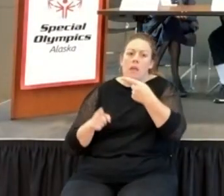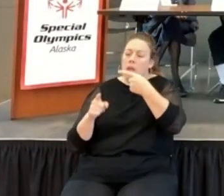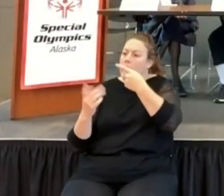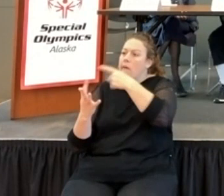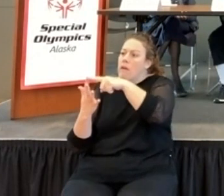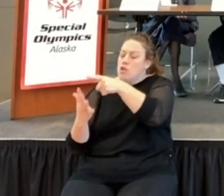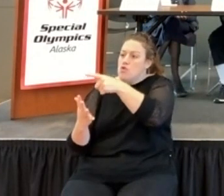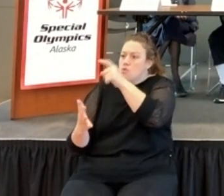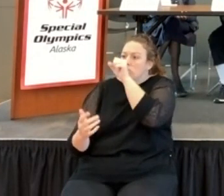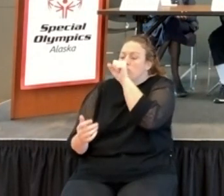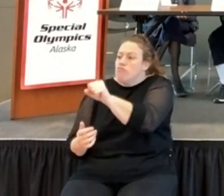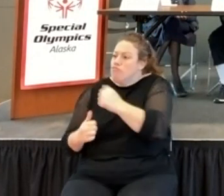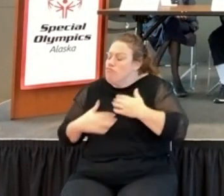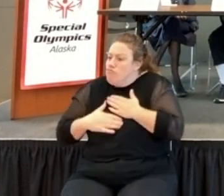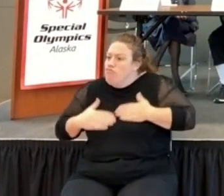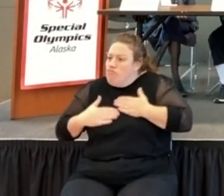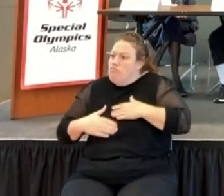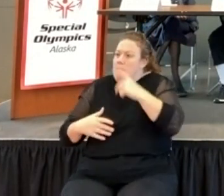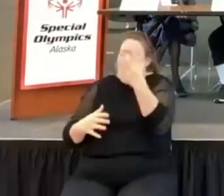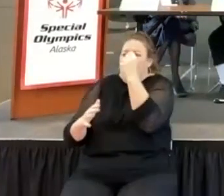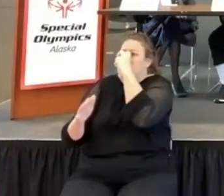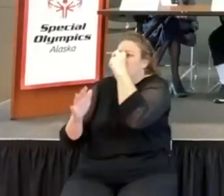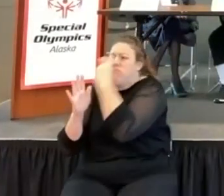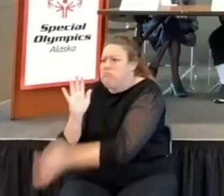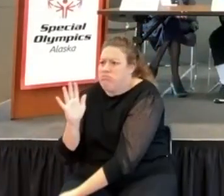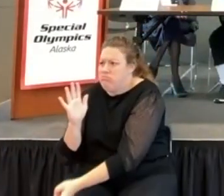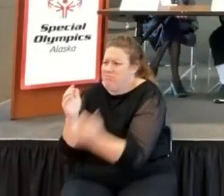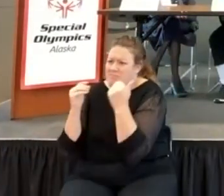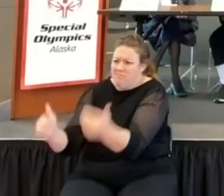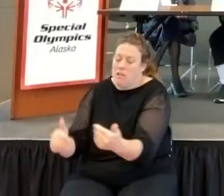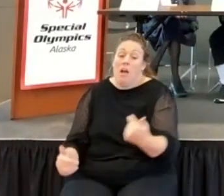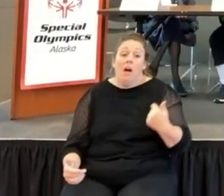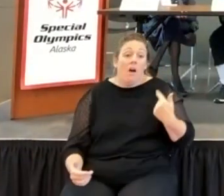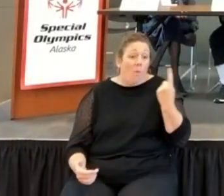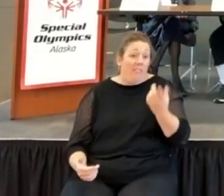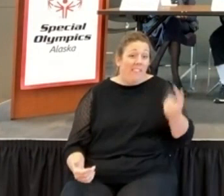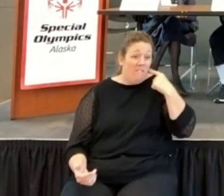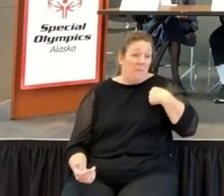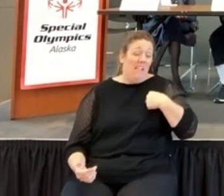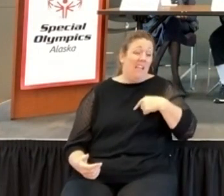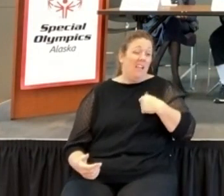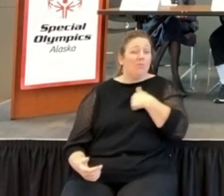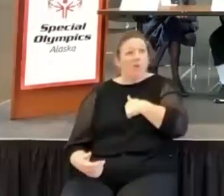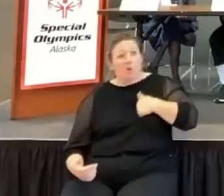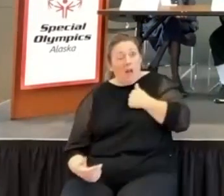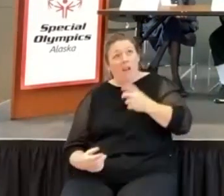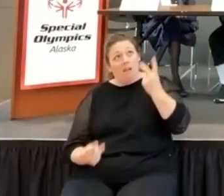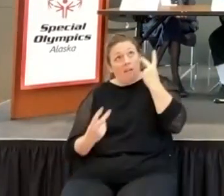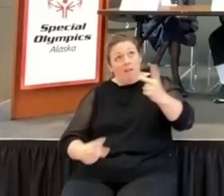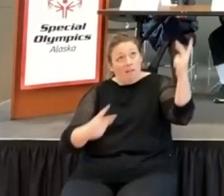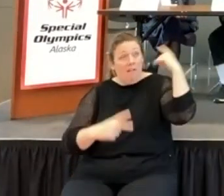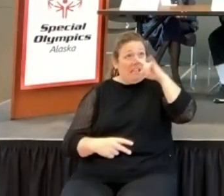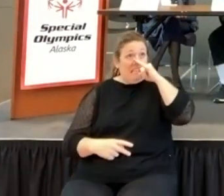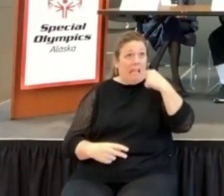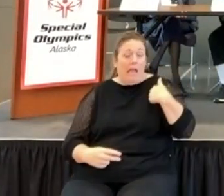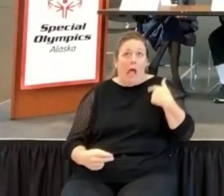right into it. I think that one of the things I regret as a kid is I didn't know what I wanted to be when I grew up. And no one really